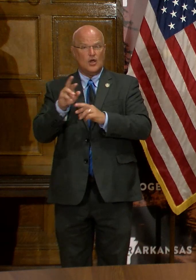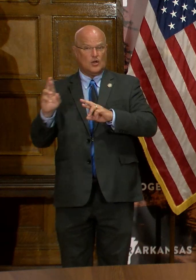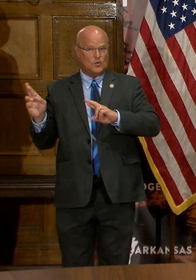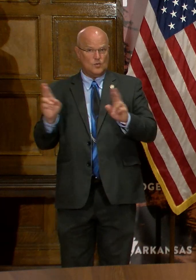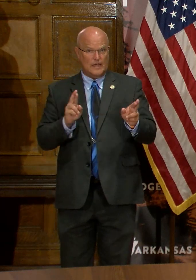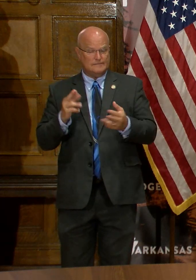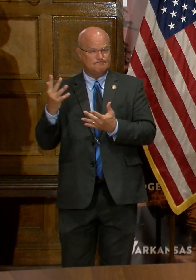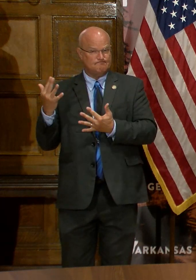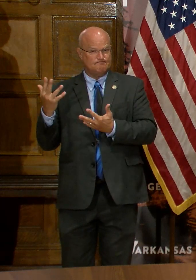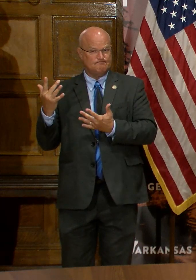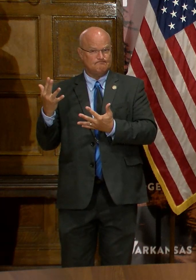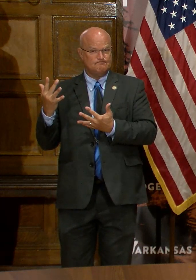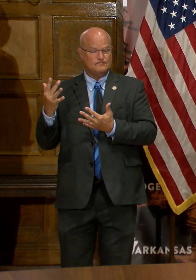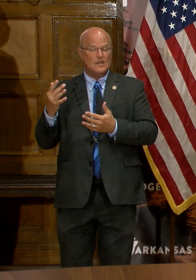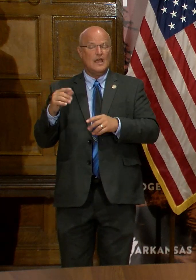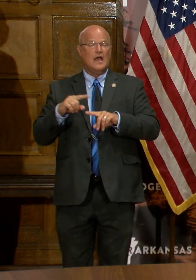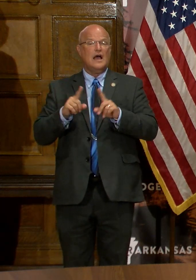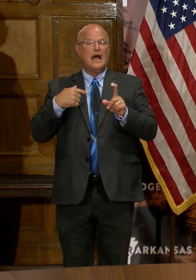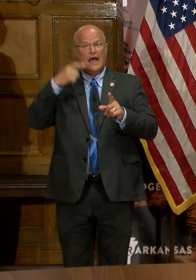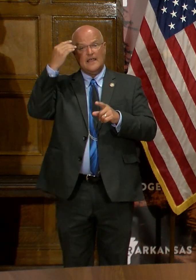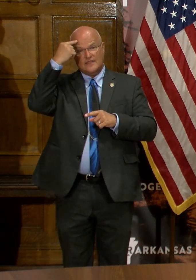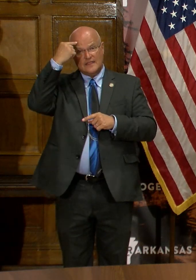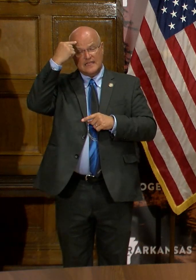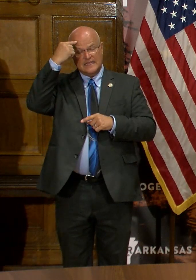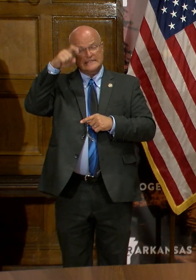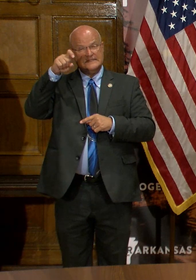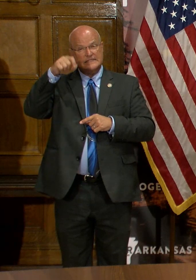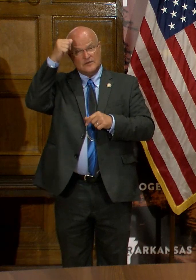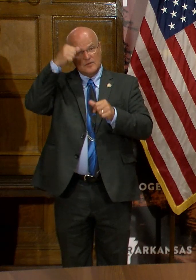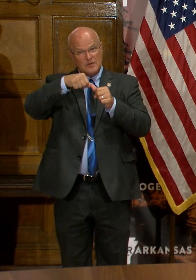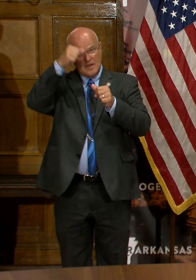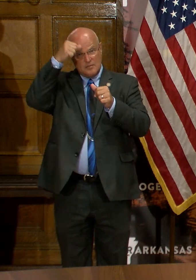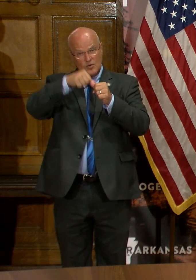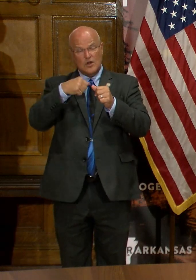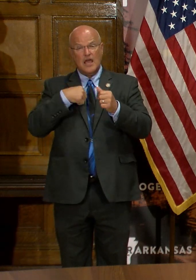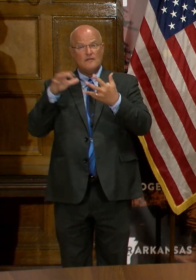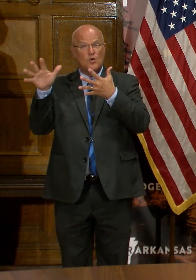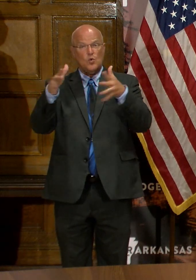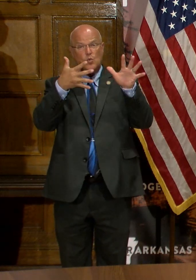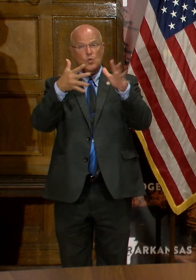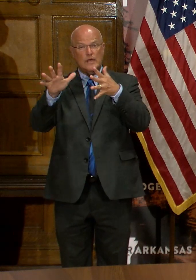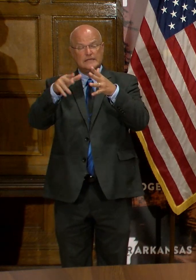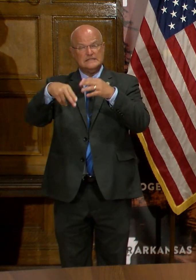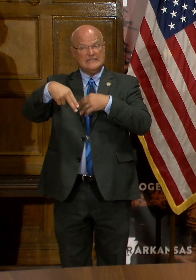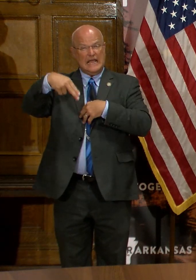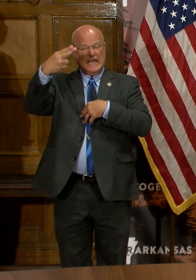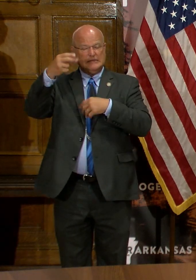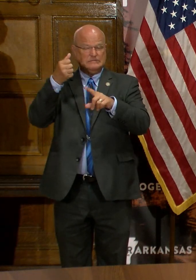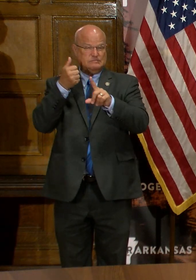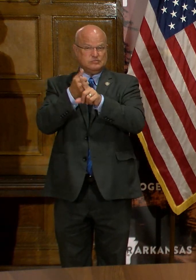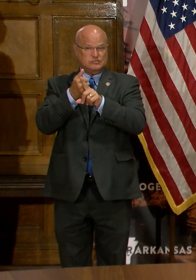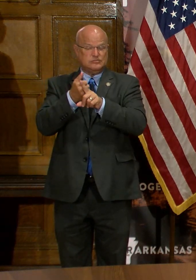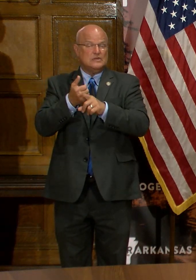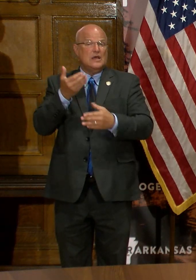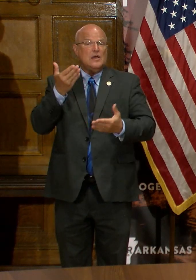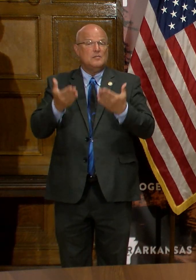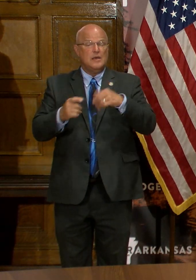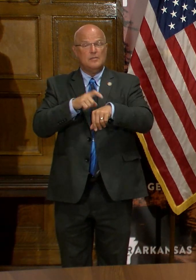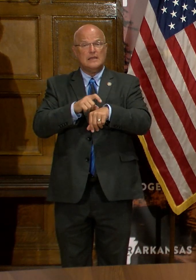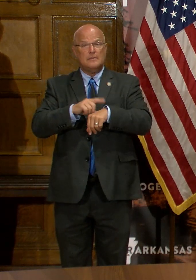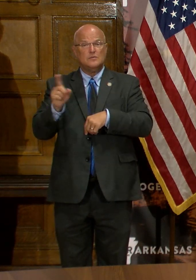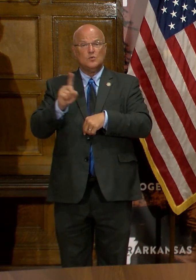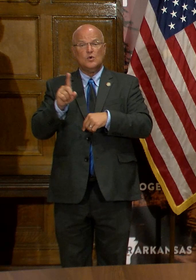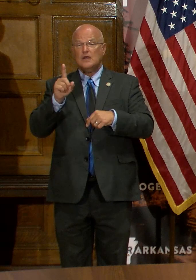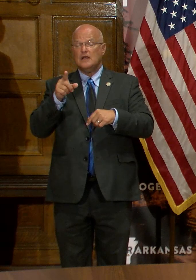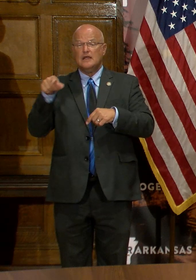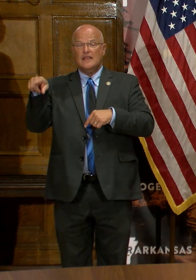by. However, I think we need to keep in mind that when we have winds of that magnitude, it may be times where they